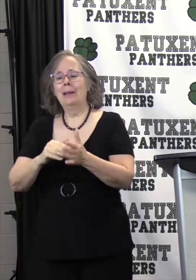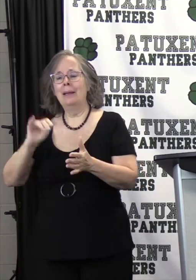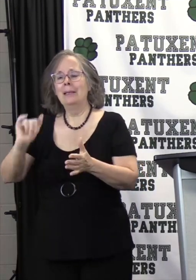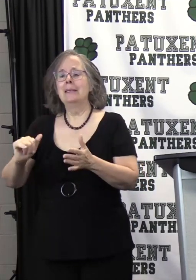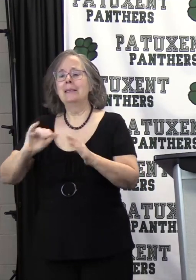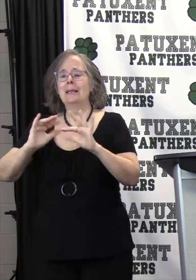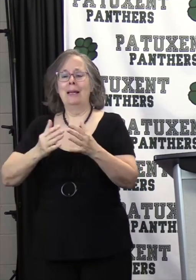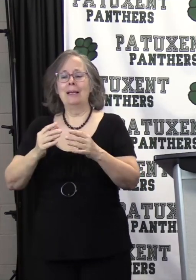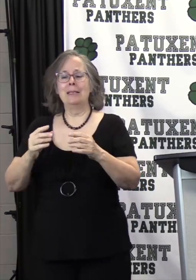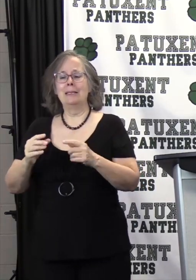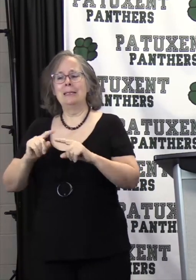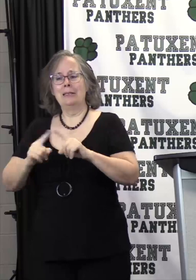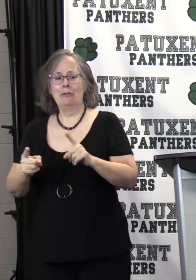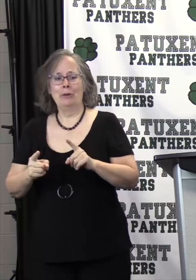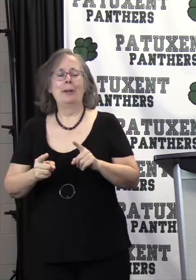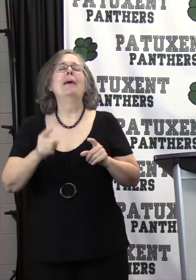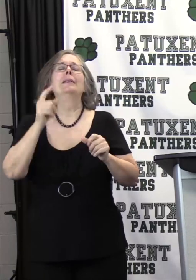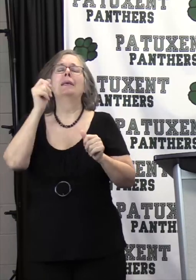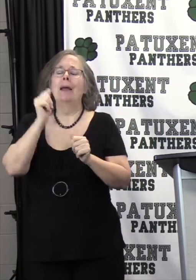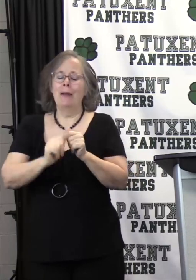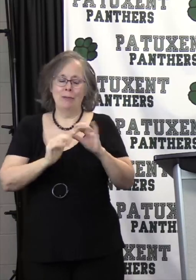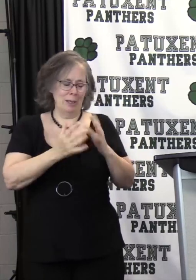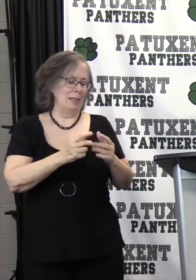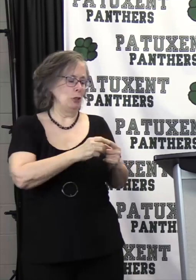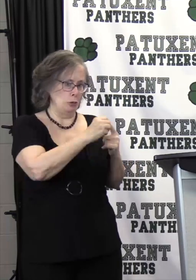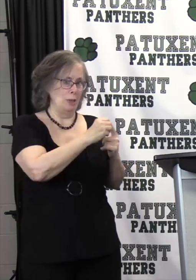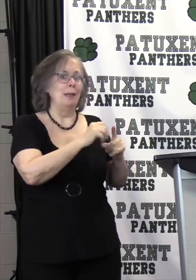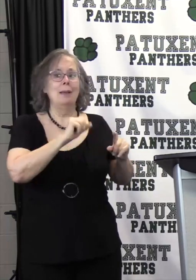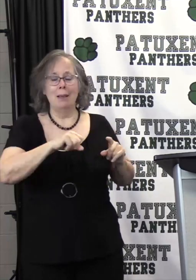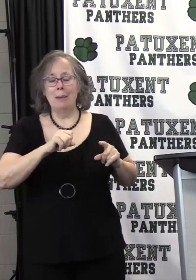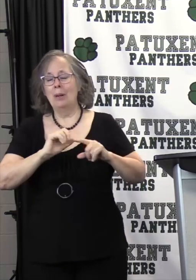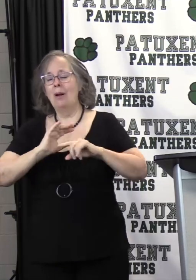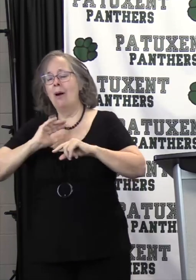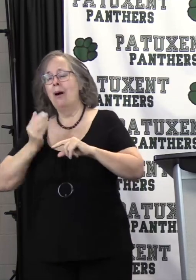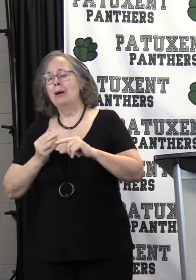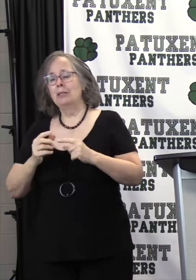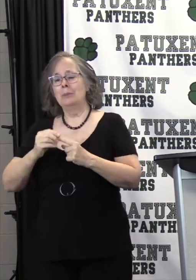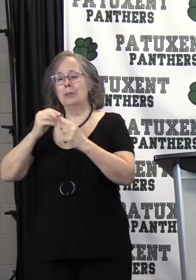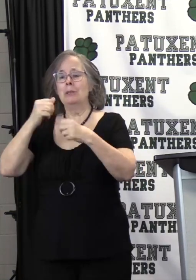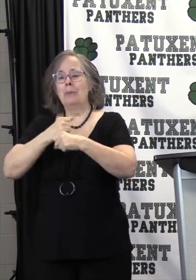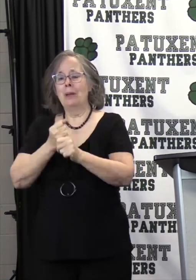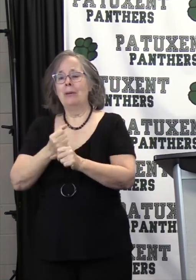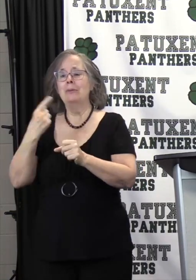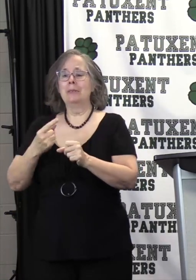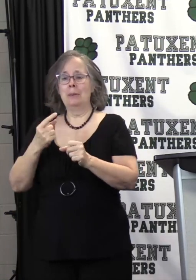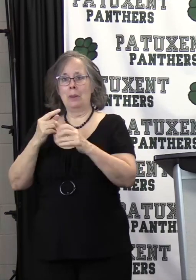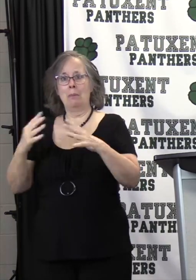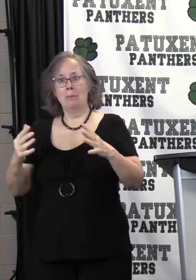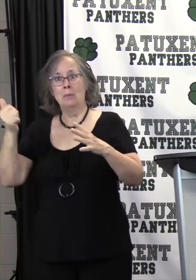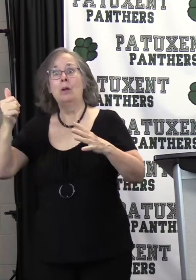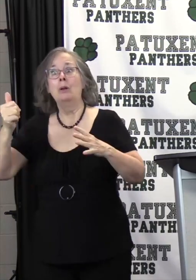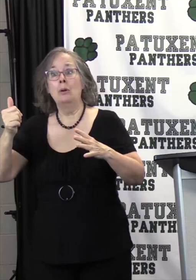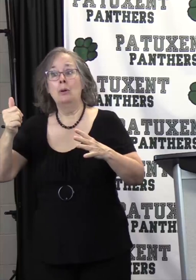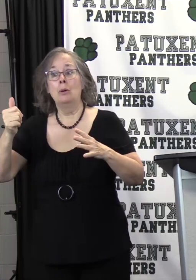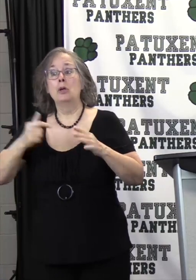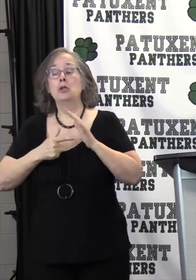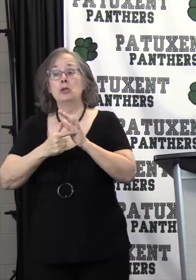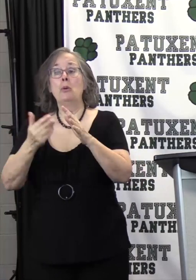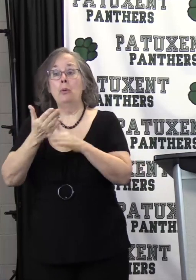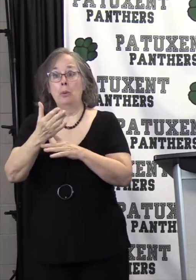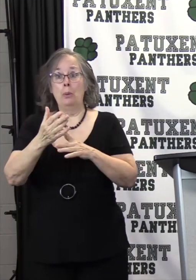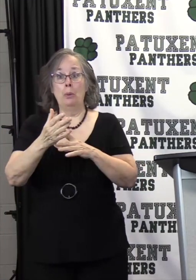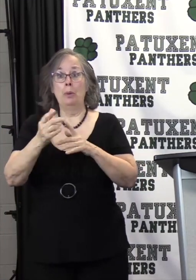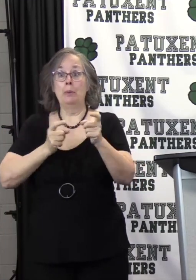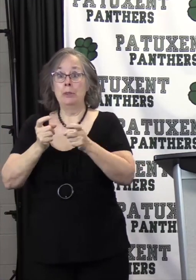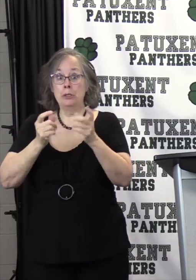And yes, every class is unique, but our class seems to be specially crafted for something greater. It was shown through the